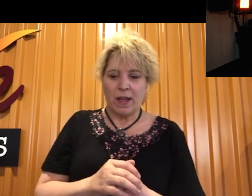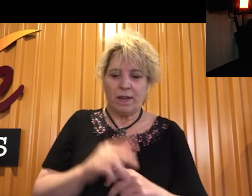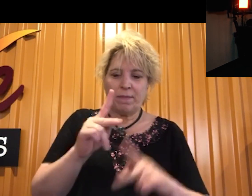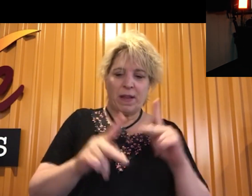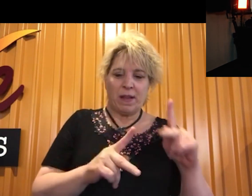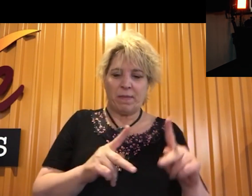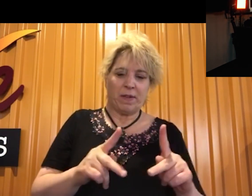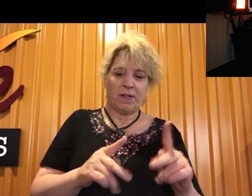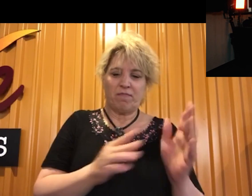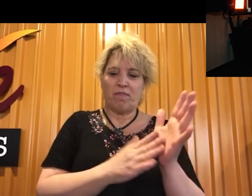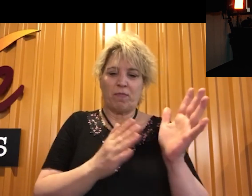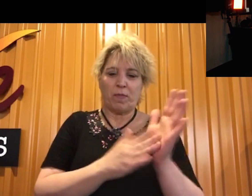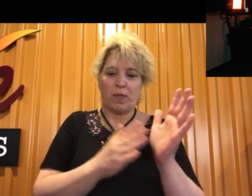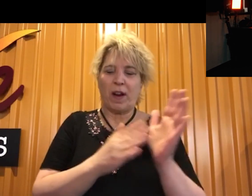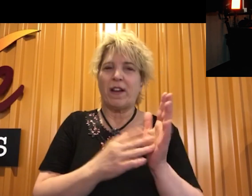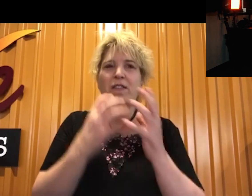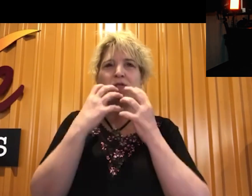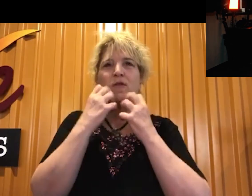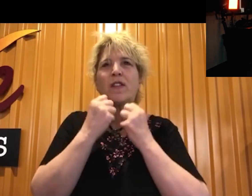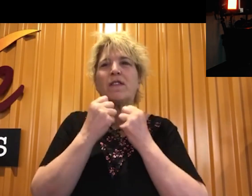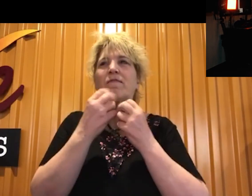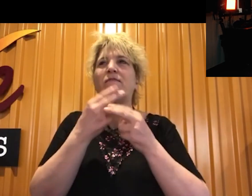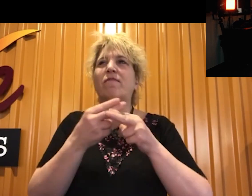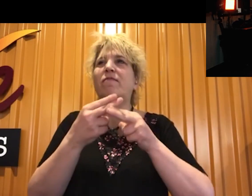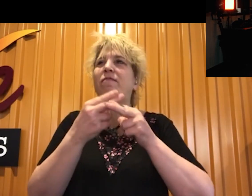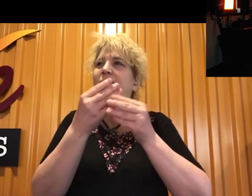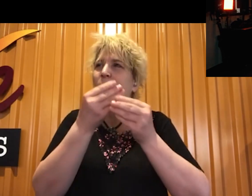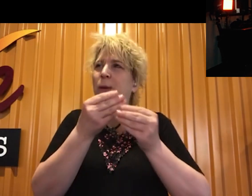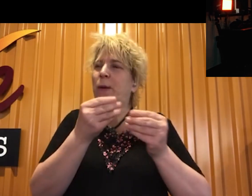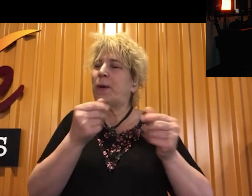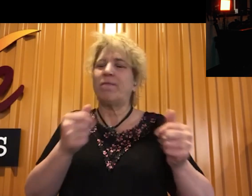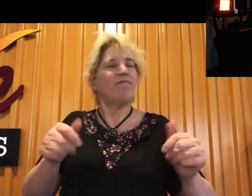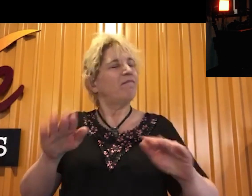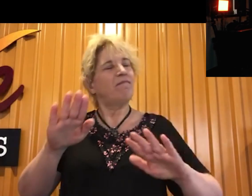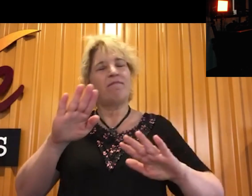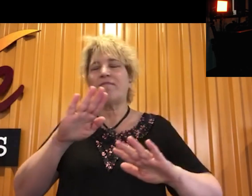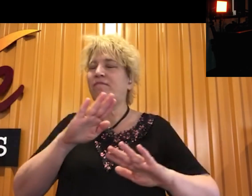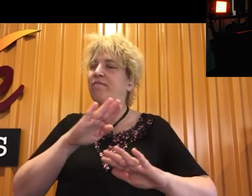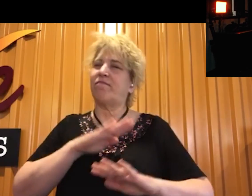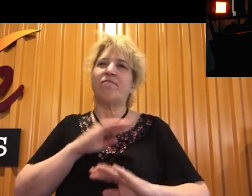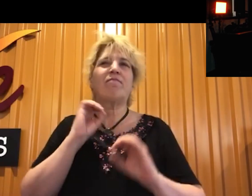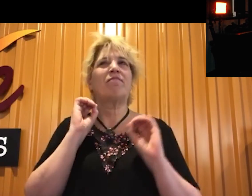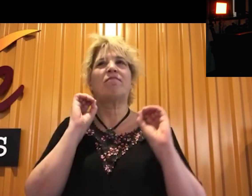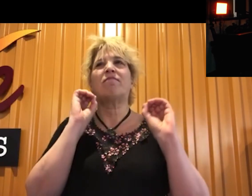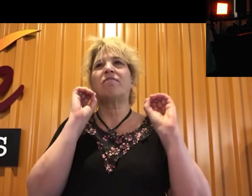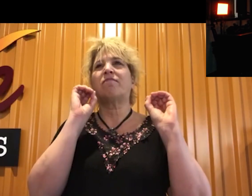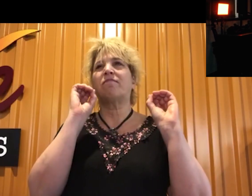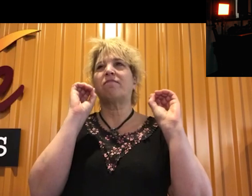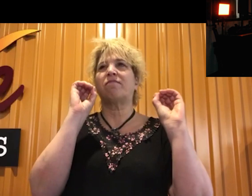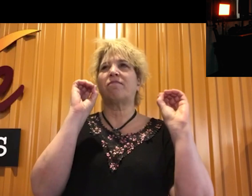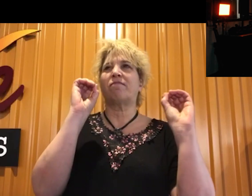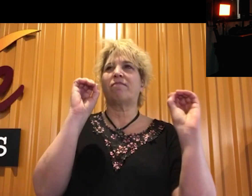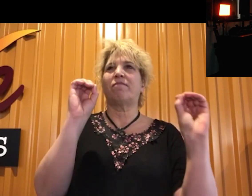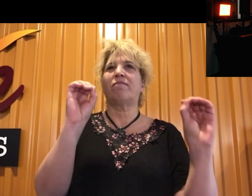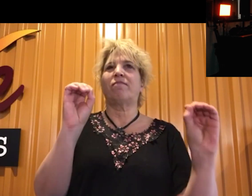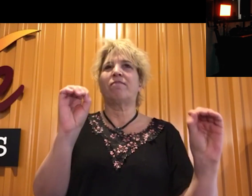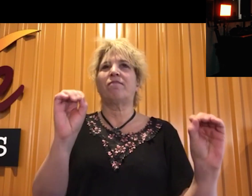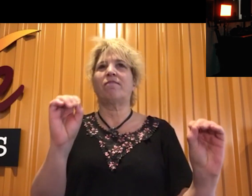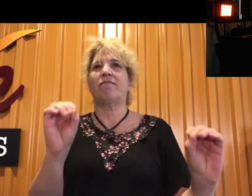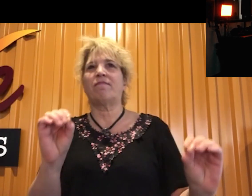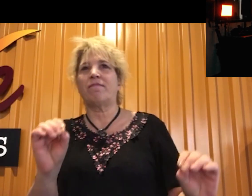A man's empty praise, treasures of faith are never